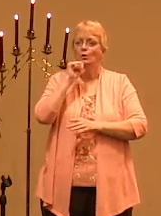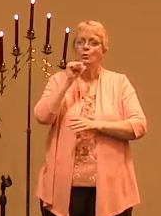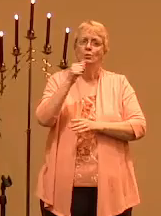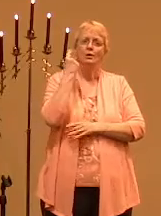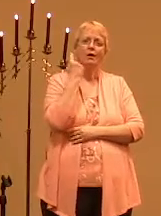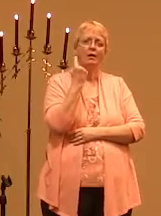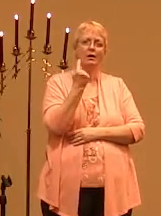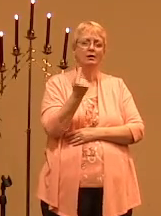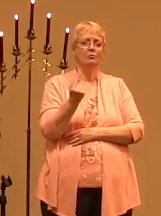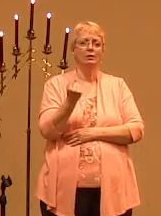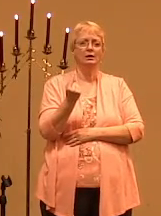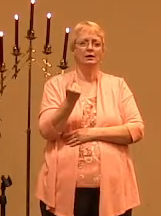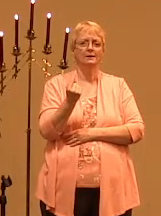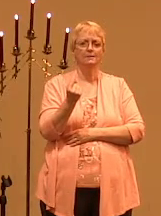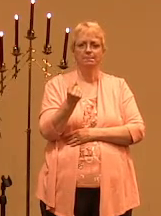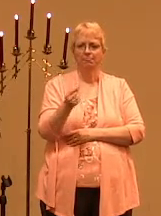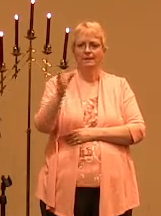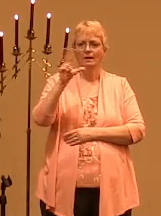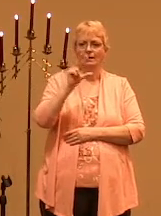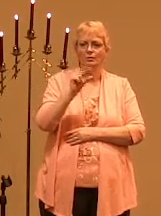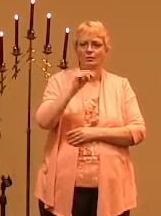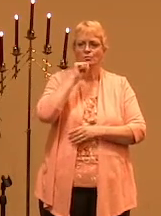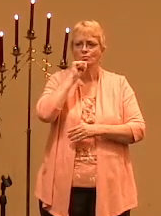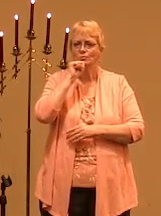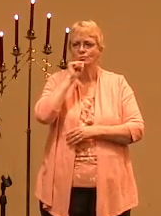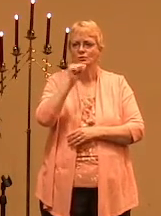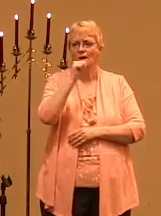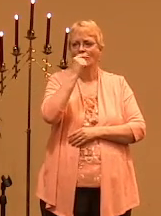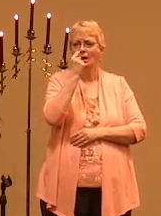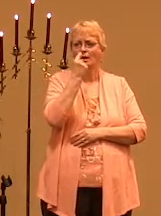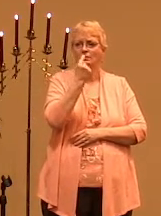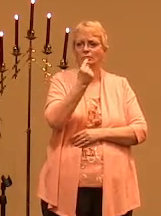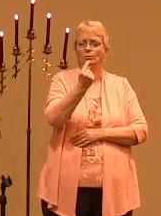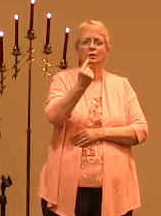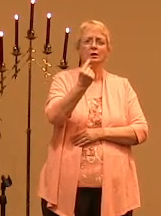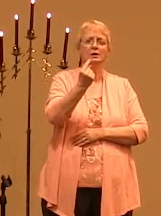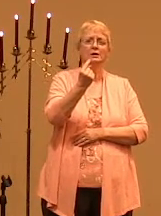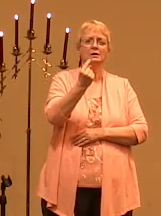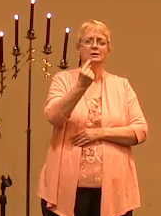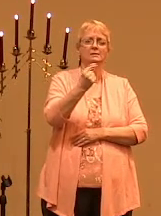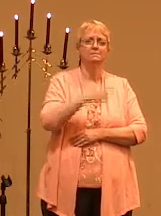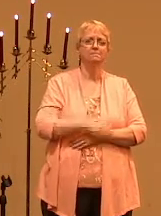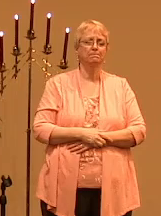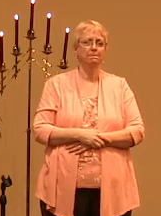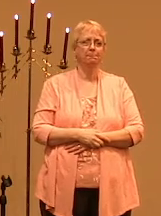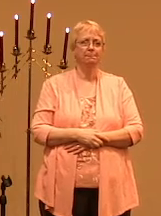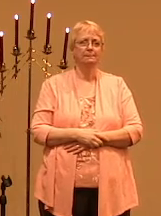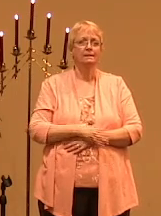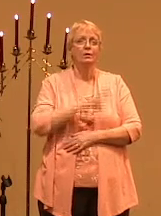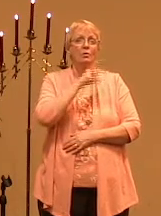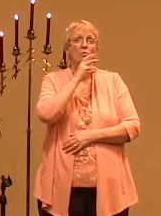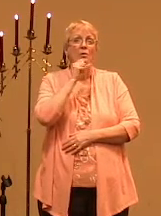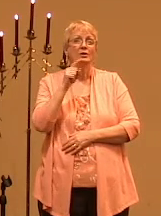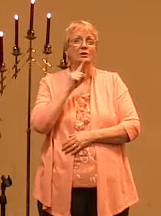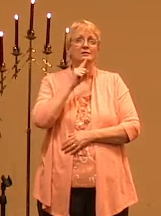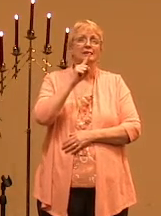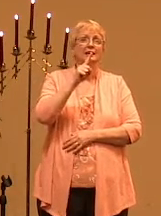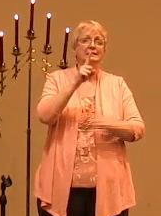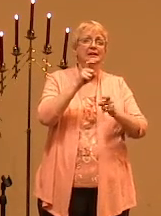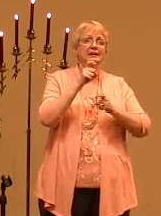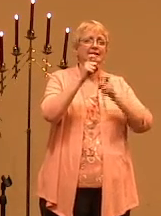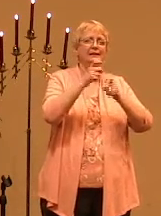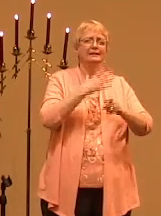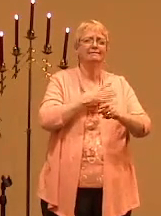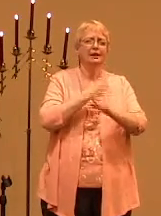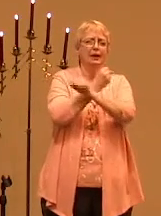No, not one. No, not one. Was